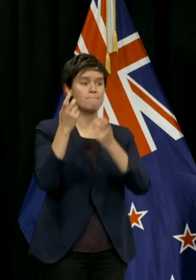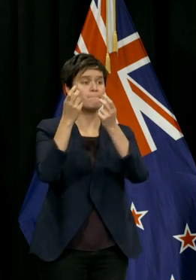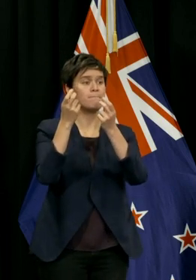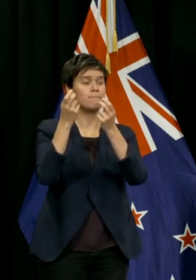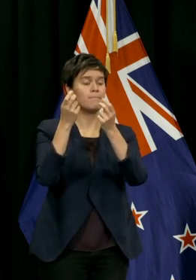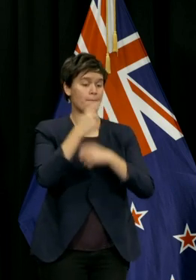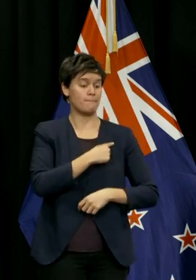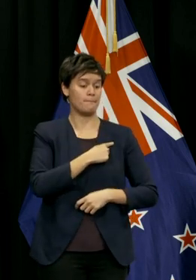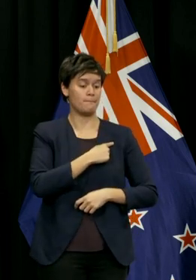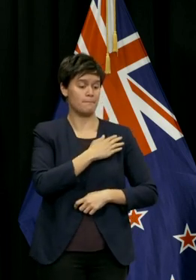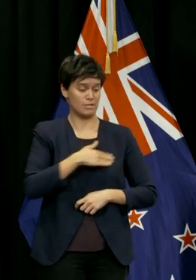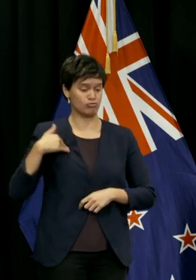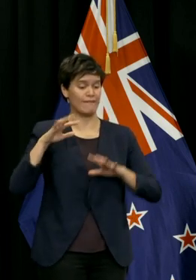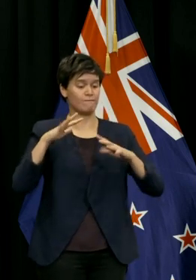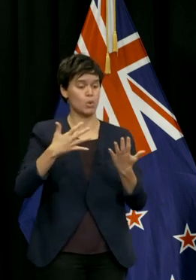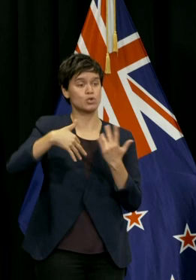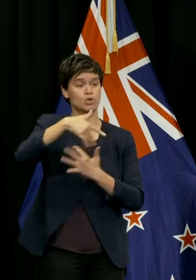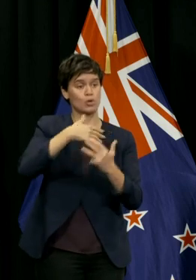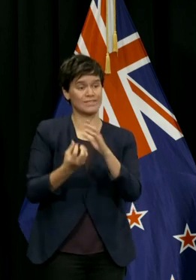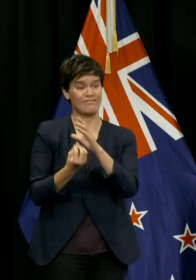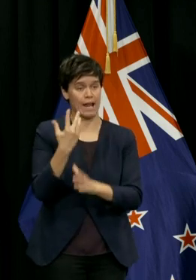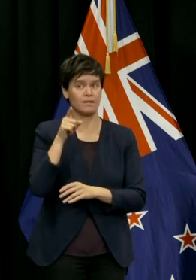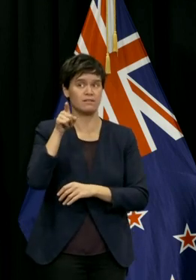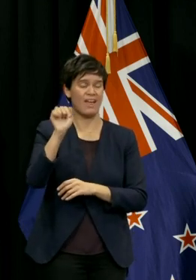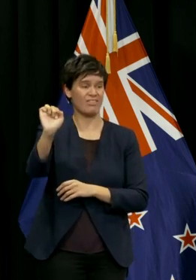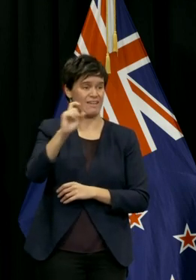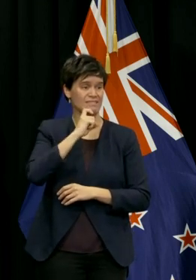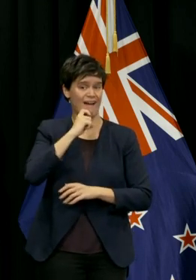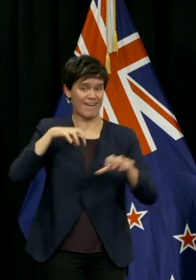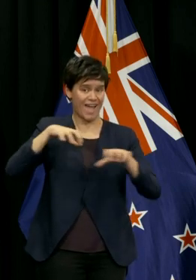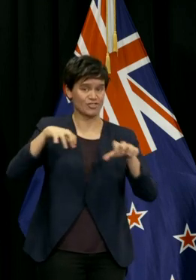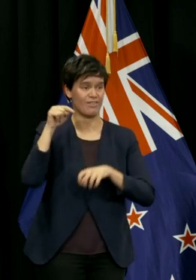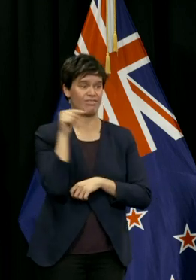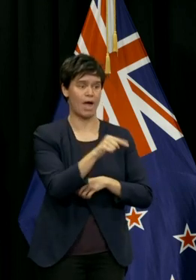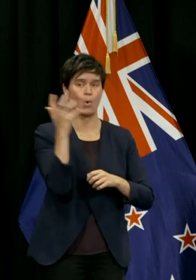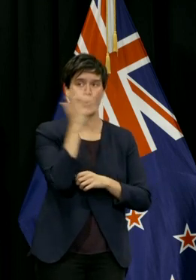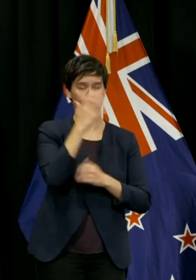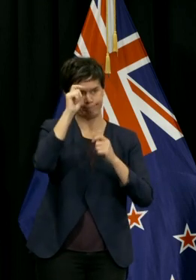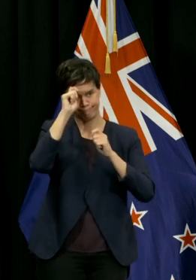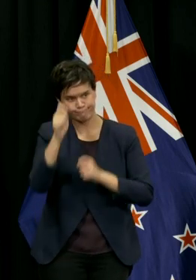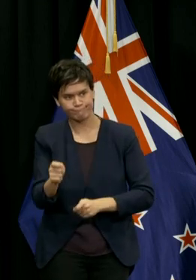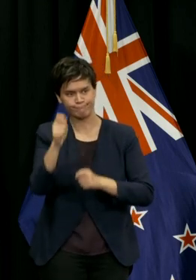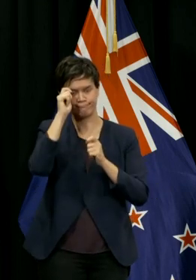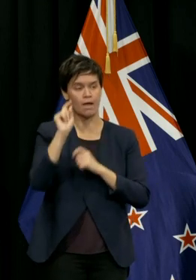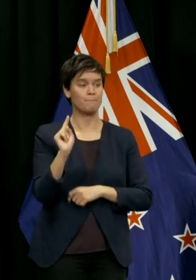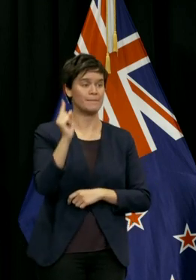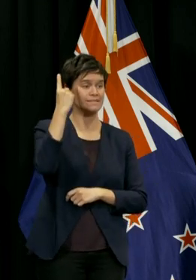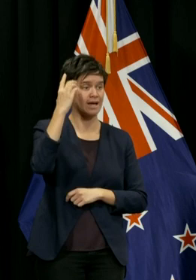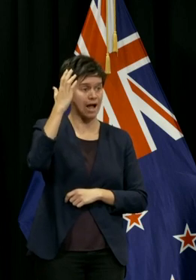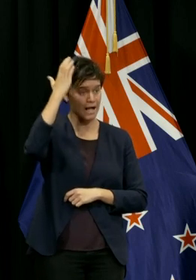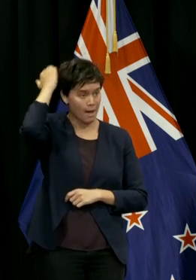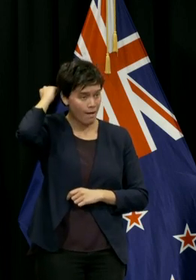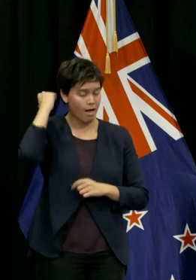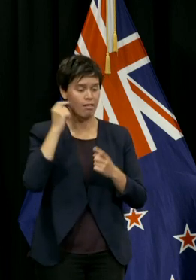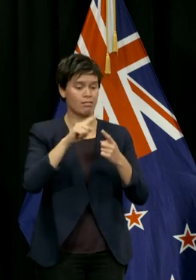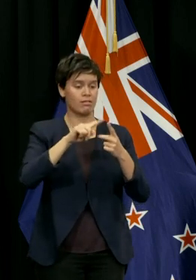Social Development, and I want to thank their staff who are under enormous pressure. Minister Carmel Sepuloni and the Chief Executive